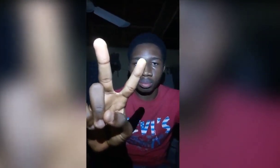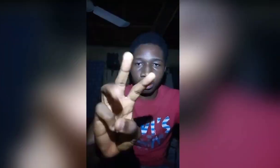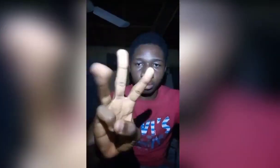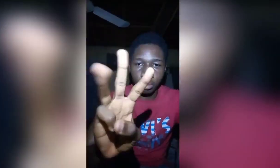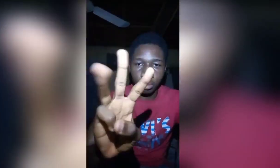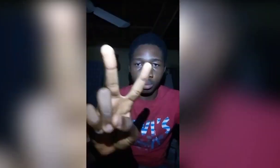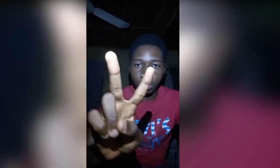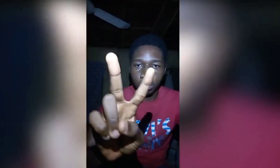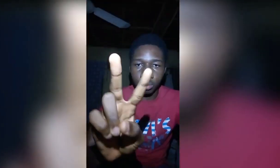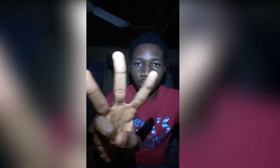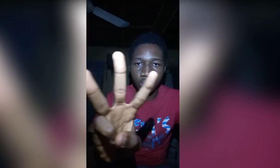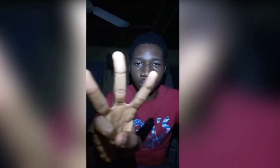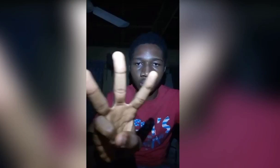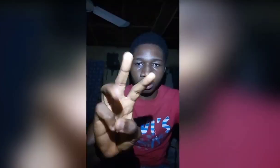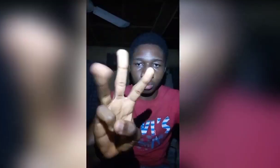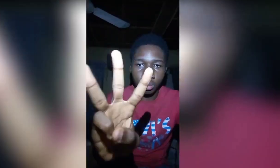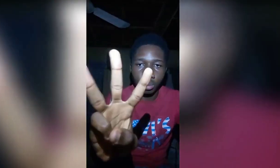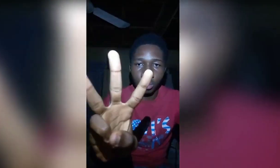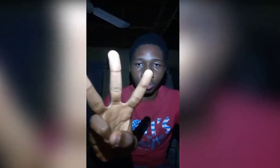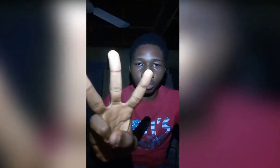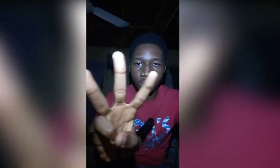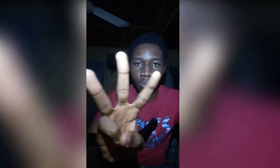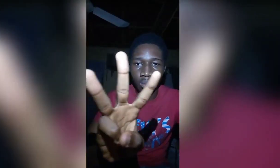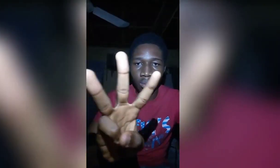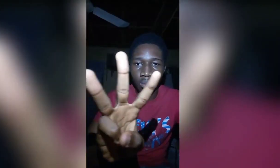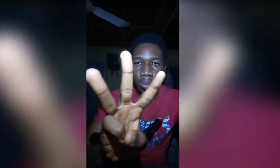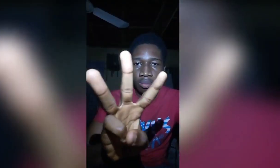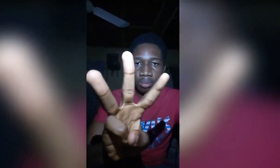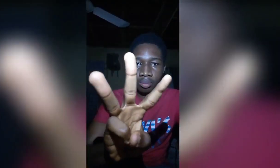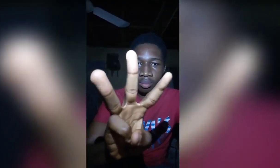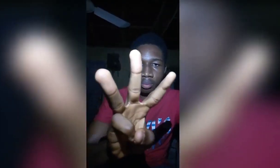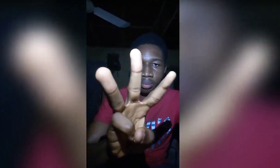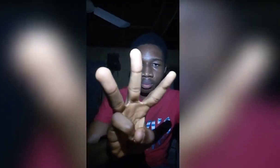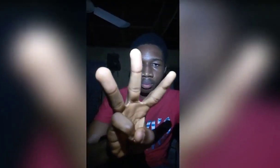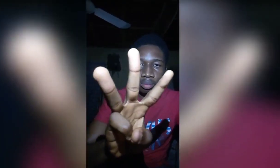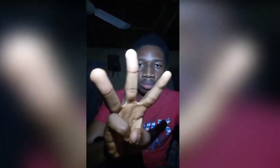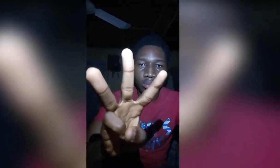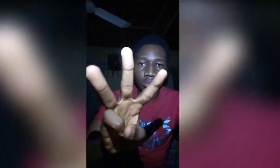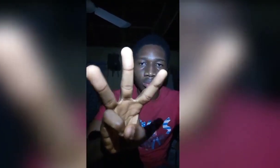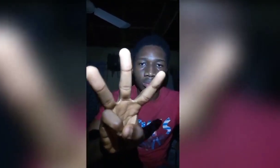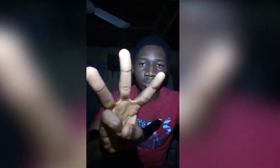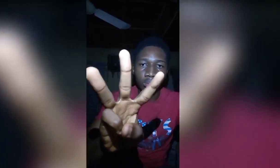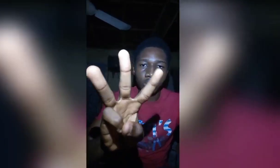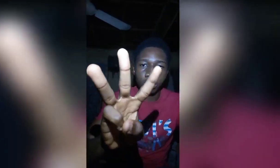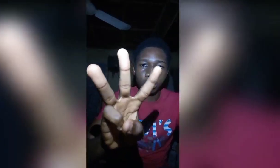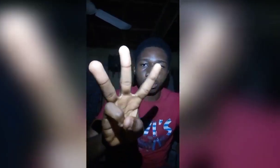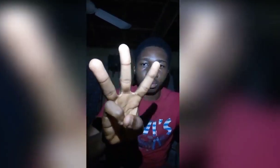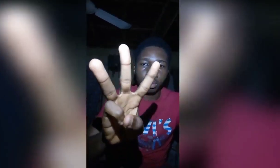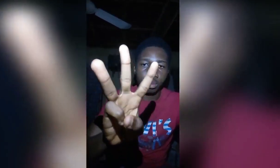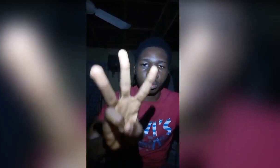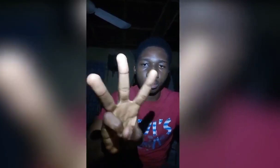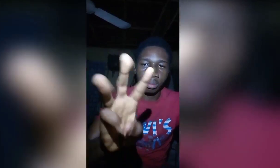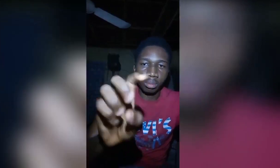X. Y.